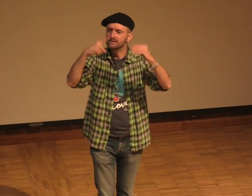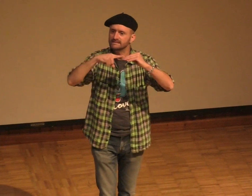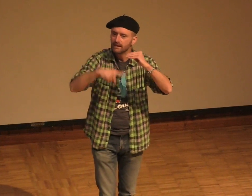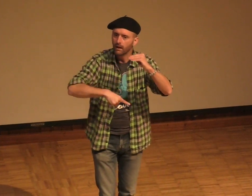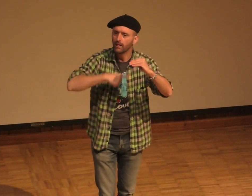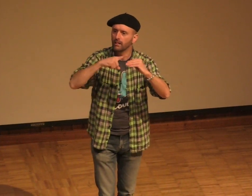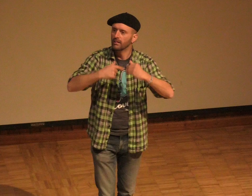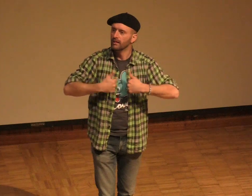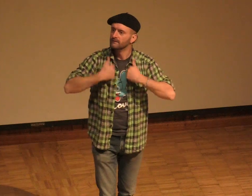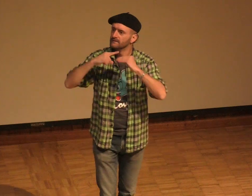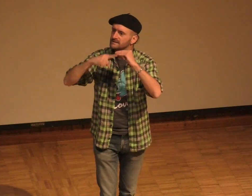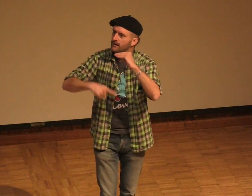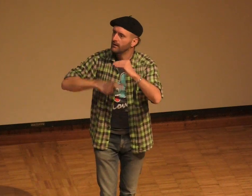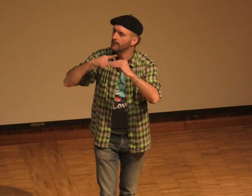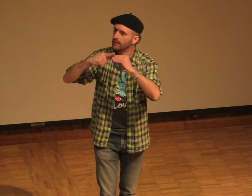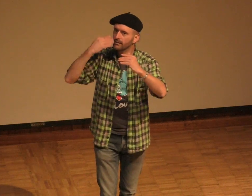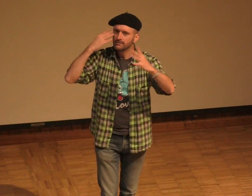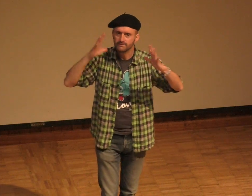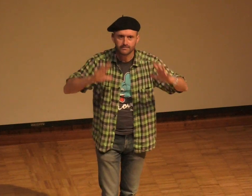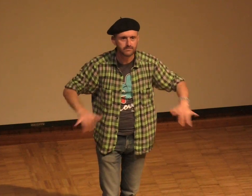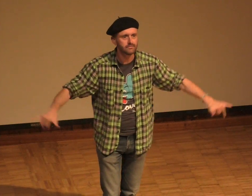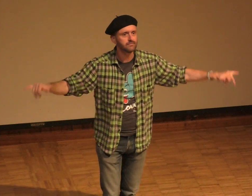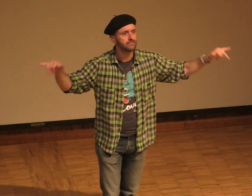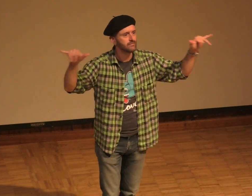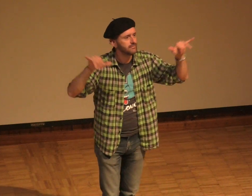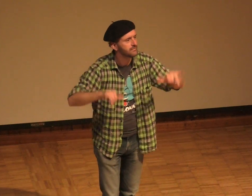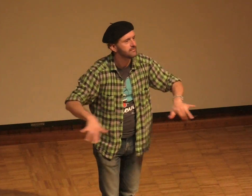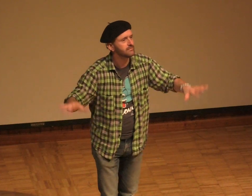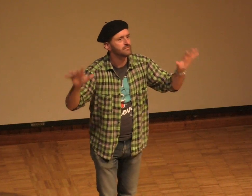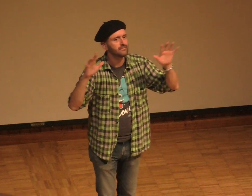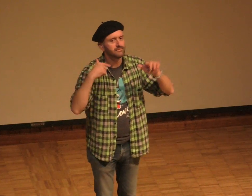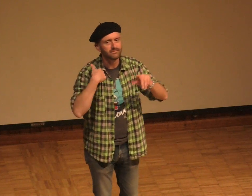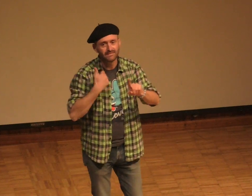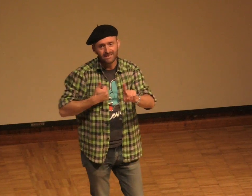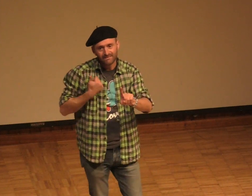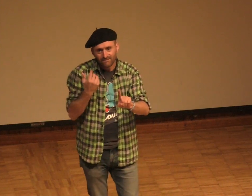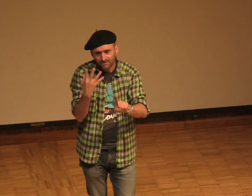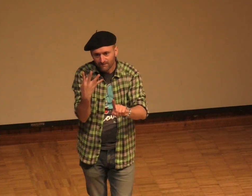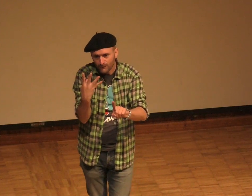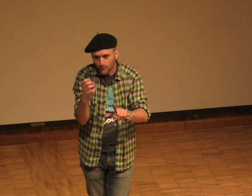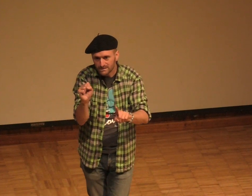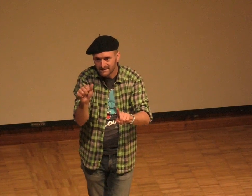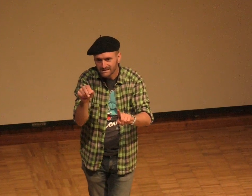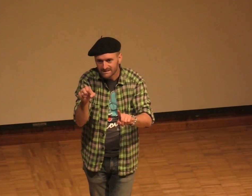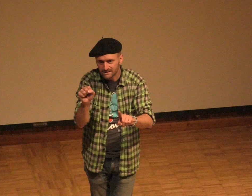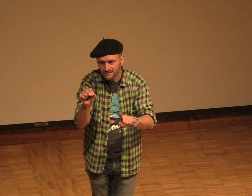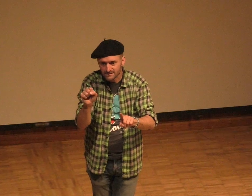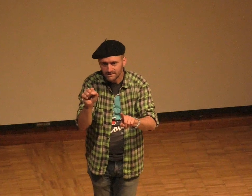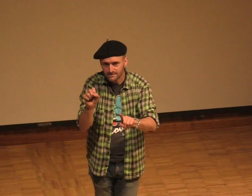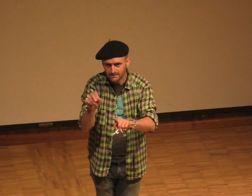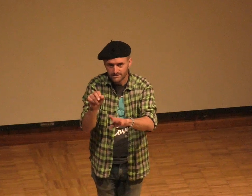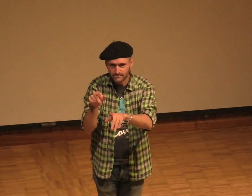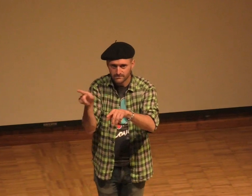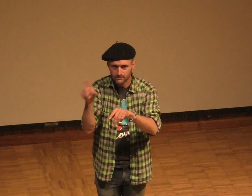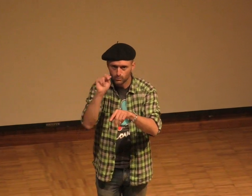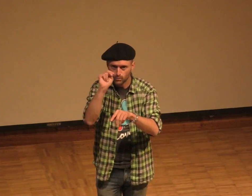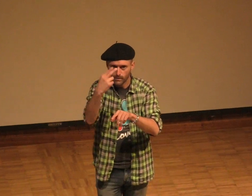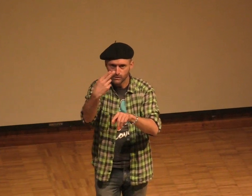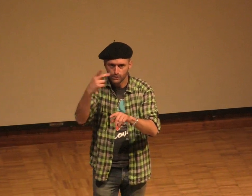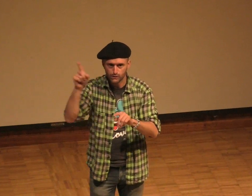movement in nature, the cycles of the seasons, and how everything would repeat from year to year. And I had 4 seasons